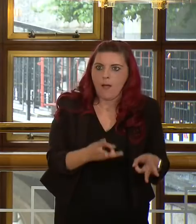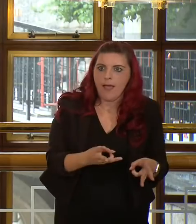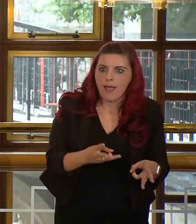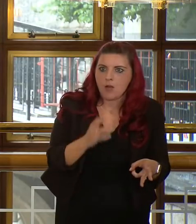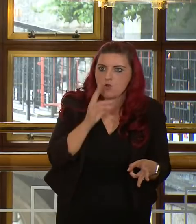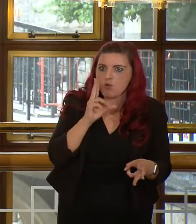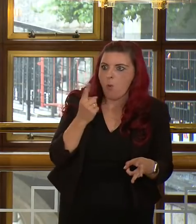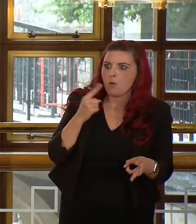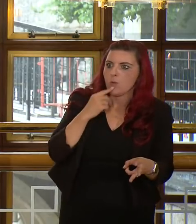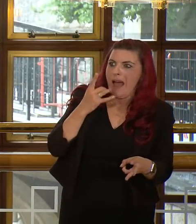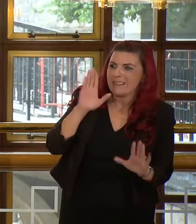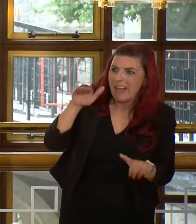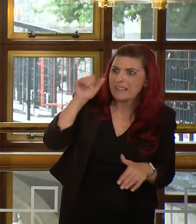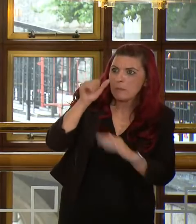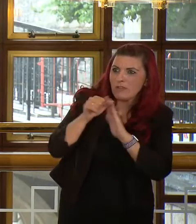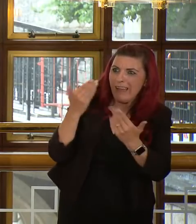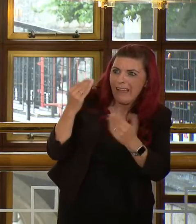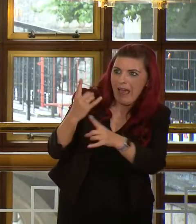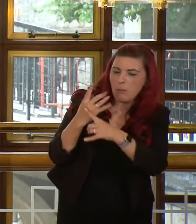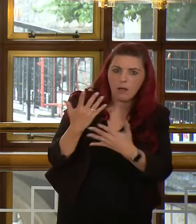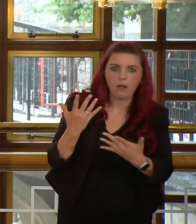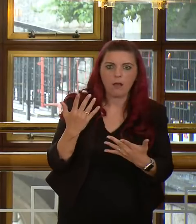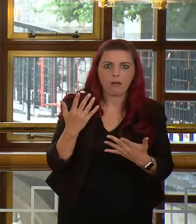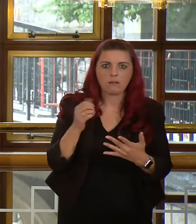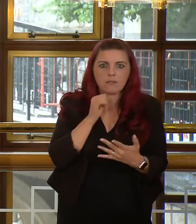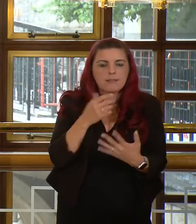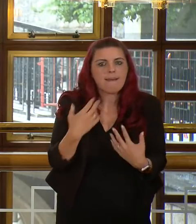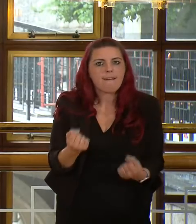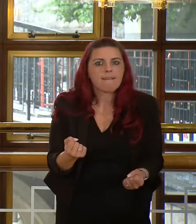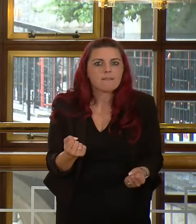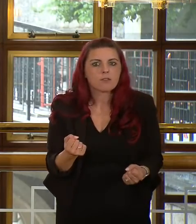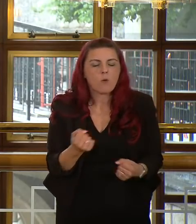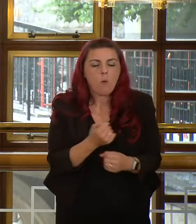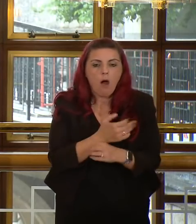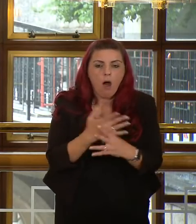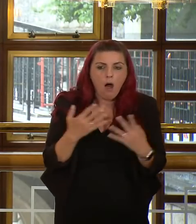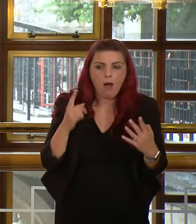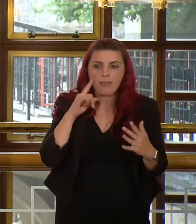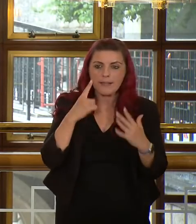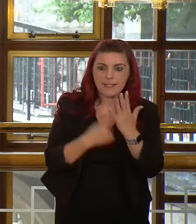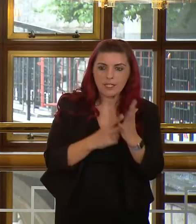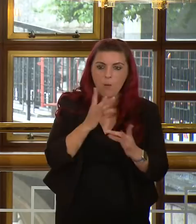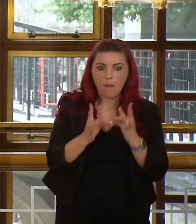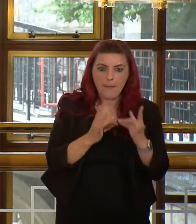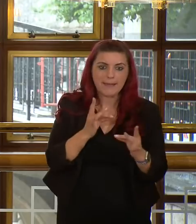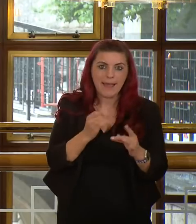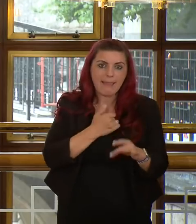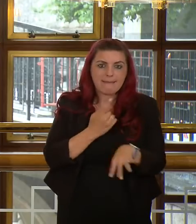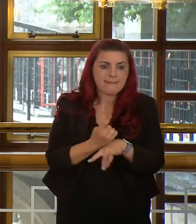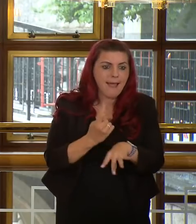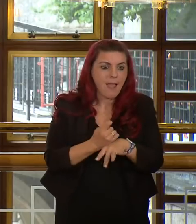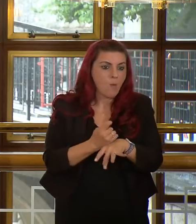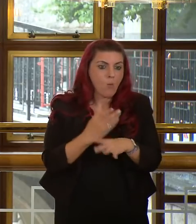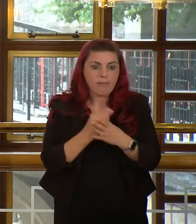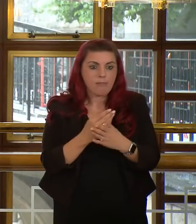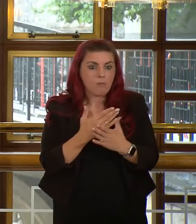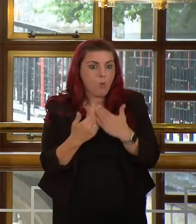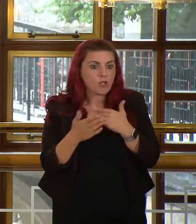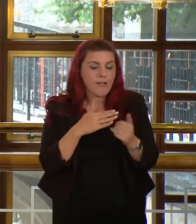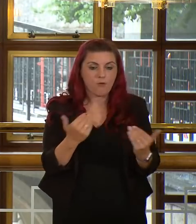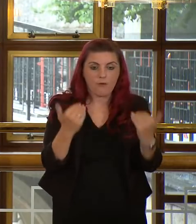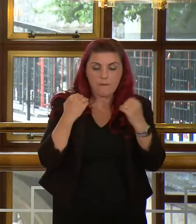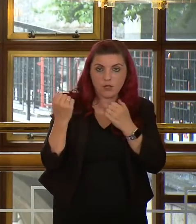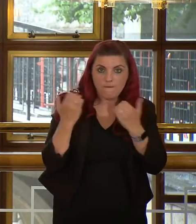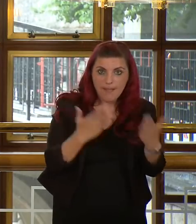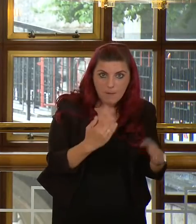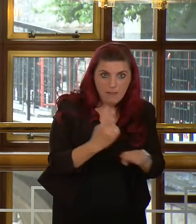So on all occasions, any decision that was made with the information that was available